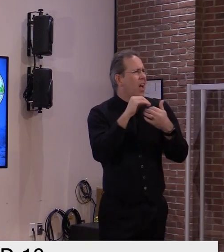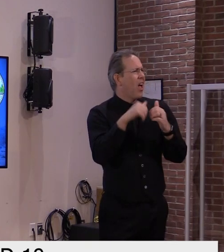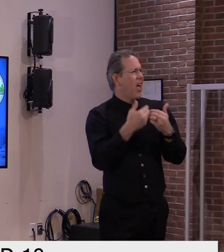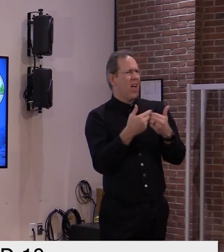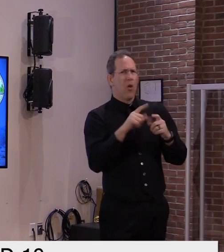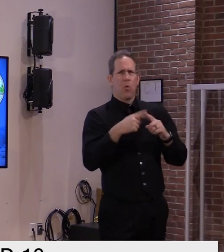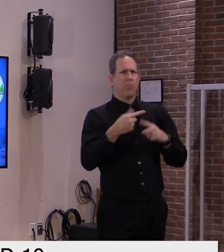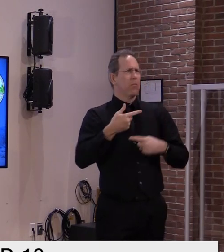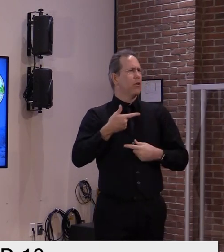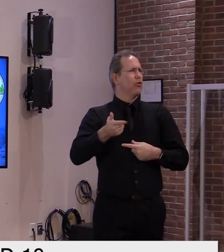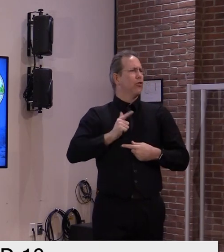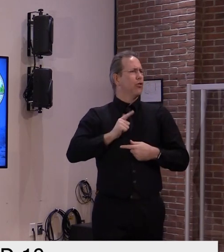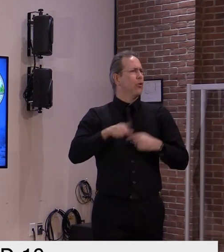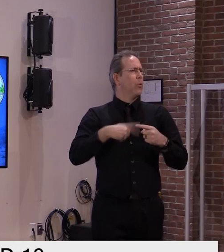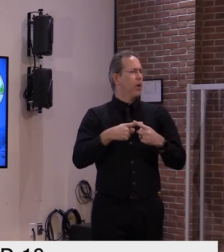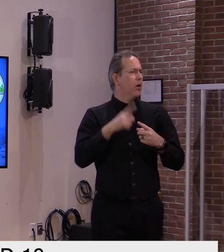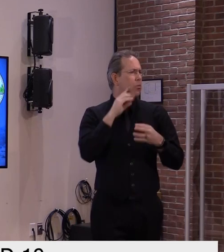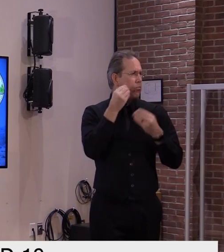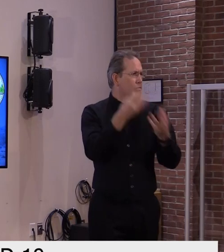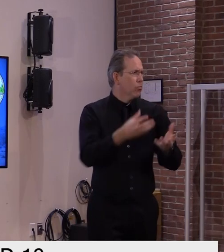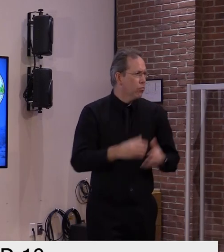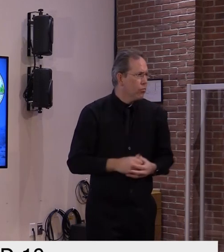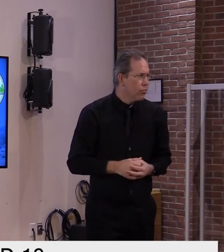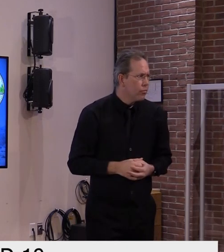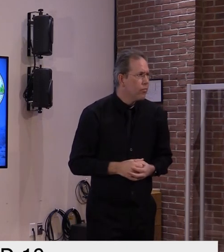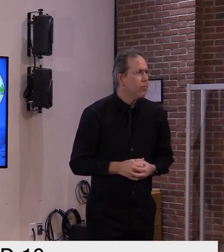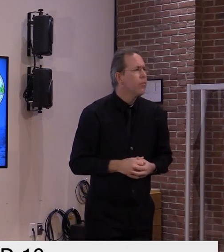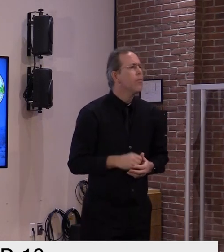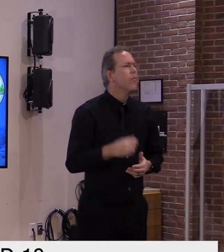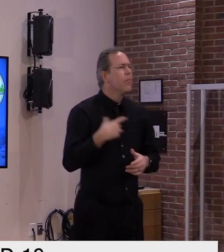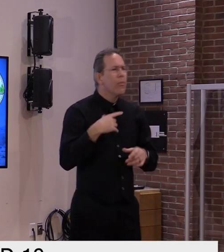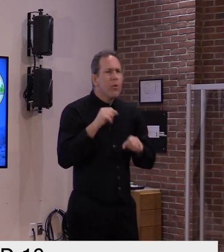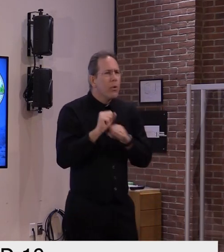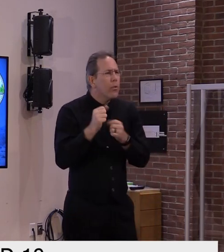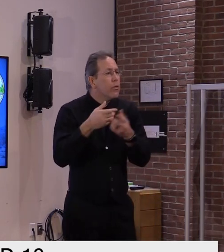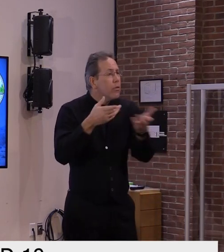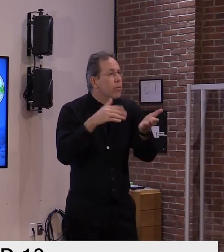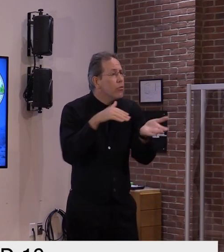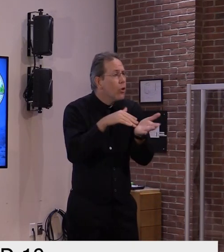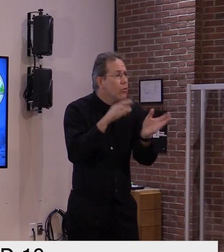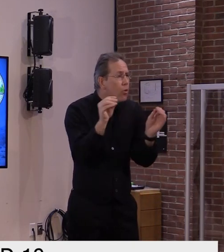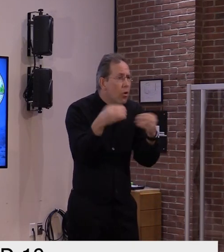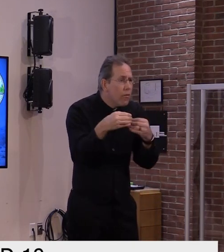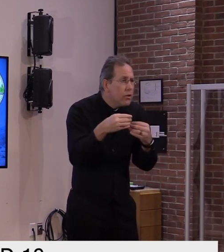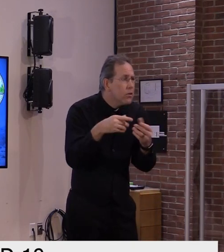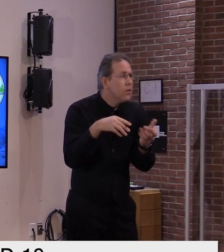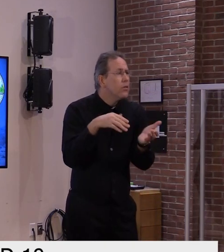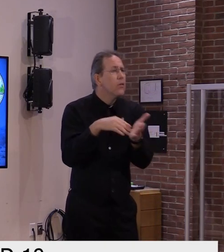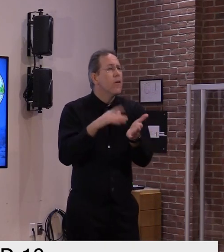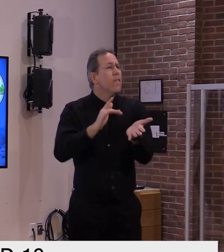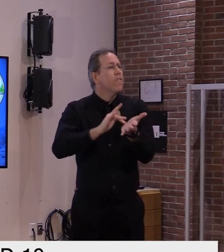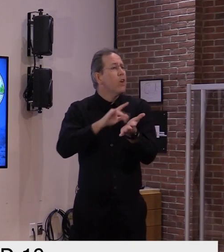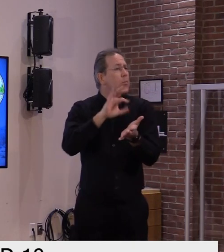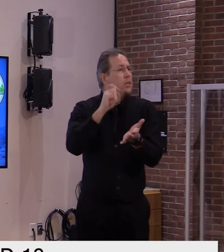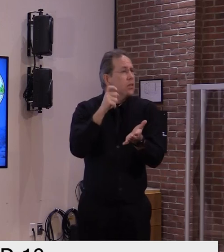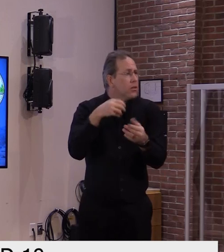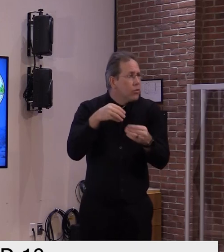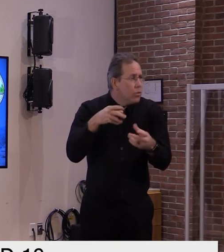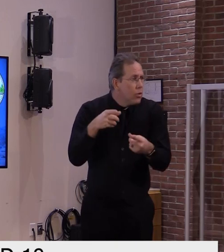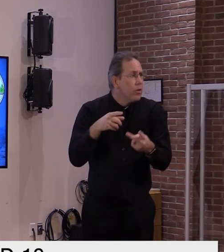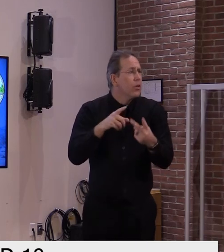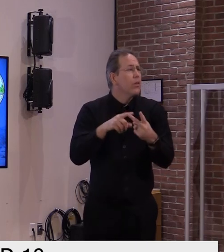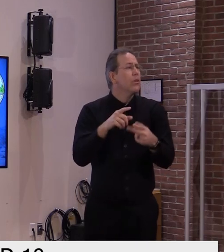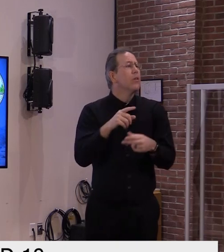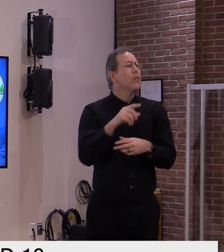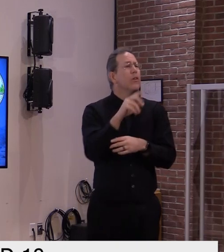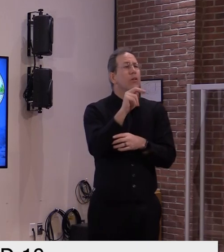healthcare practices, pharmacies, employers, and local news media. And depending upon the metric used, as